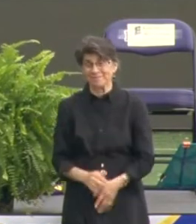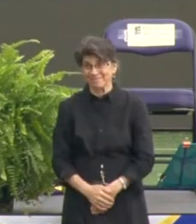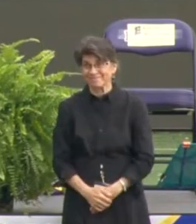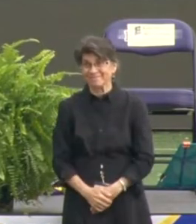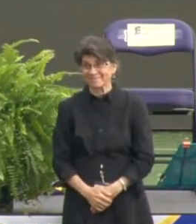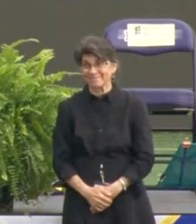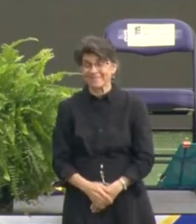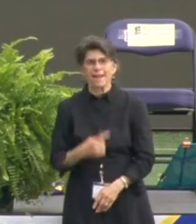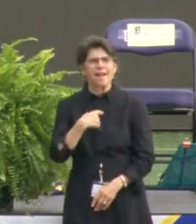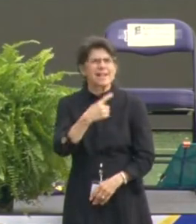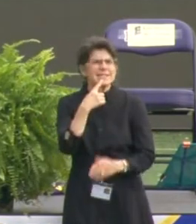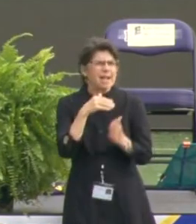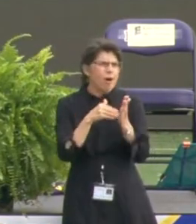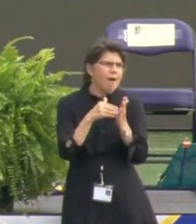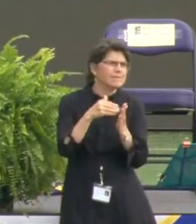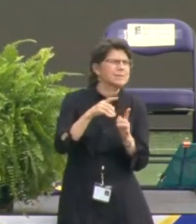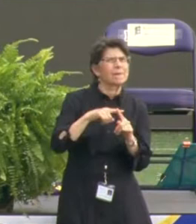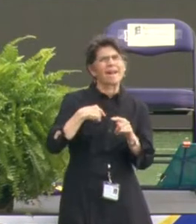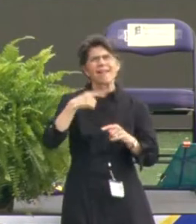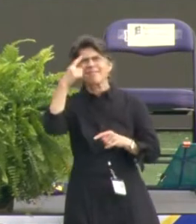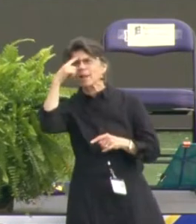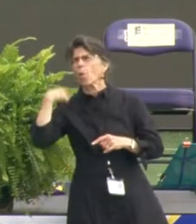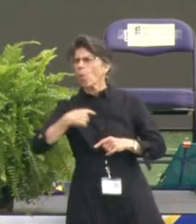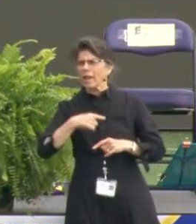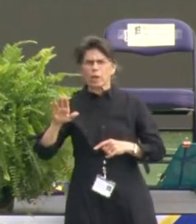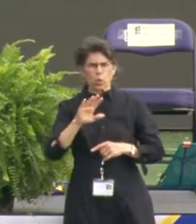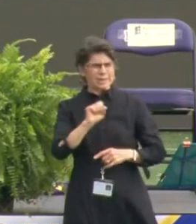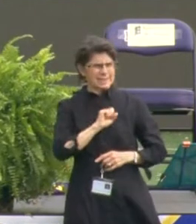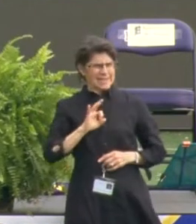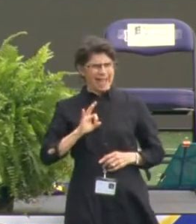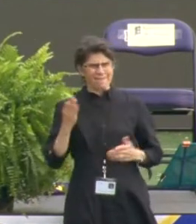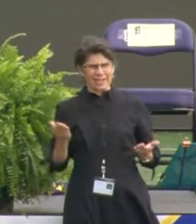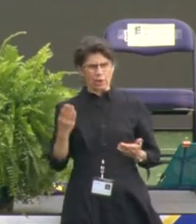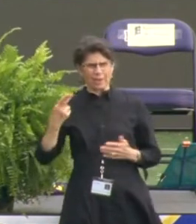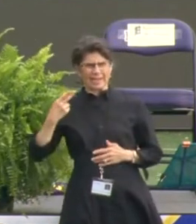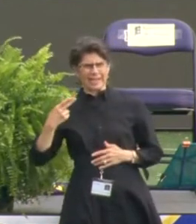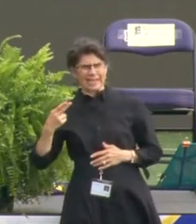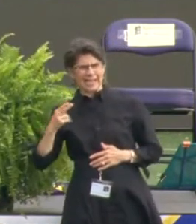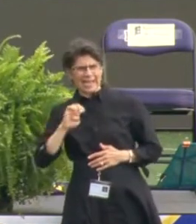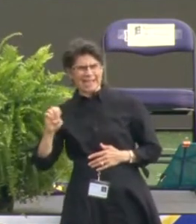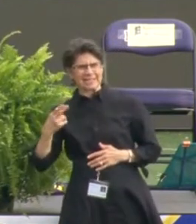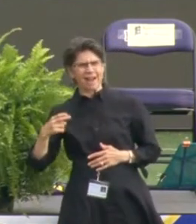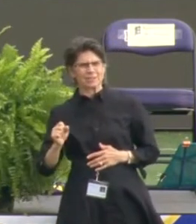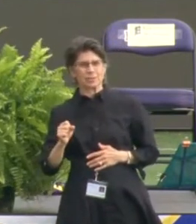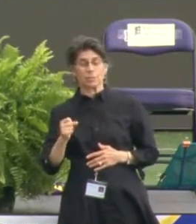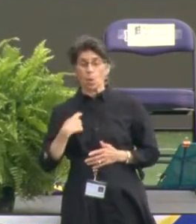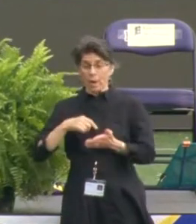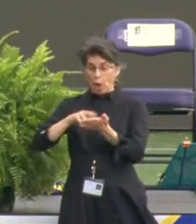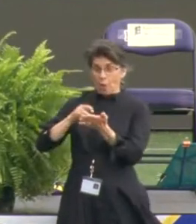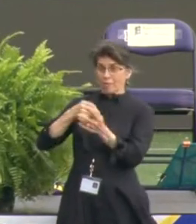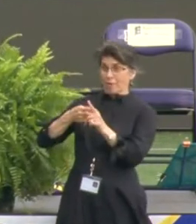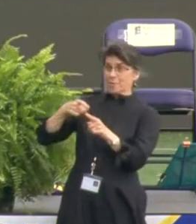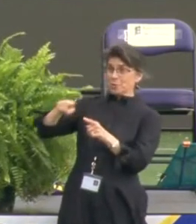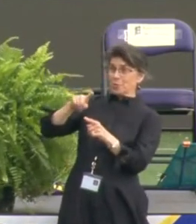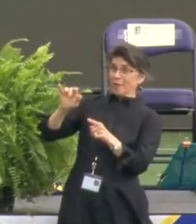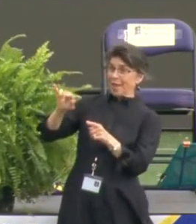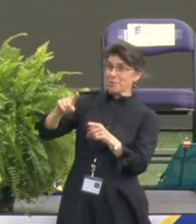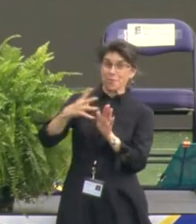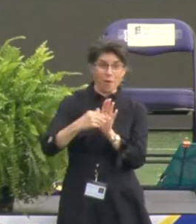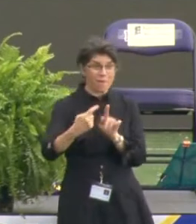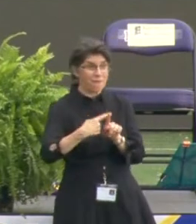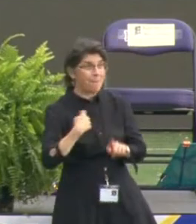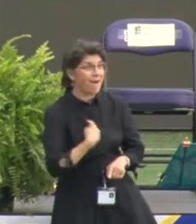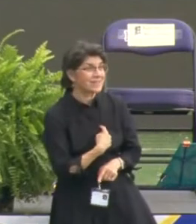And I say this often, but I think we, your staff at East, learn as much from you as you do from us. So I want to thank you all for inspiring